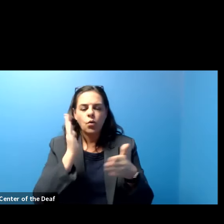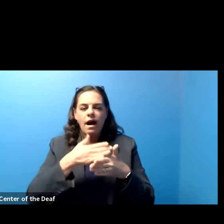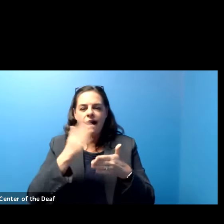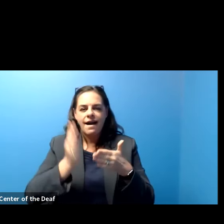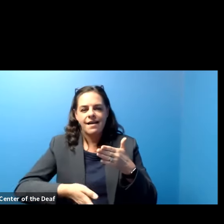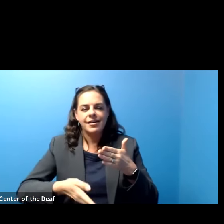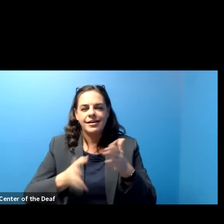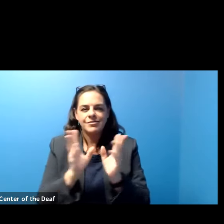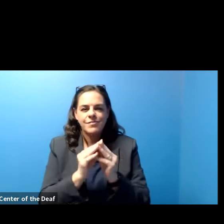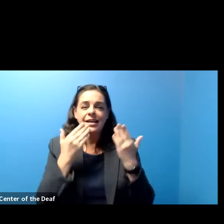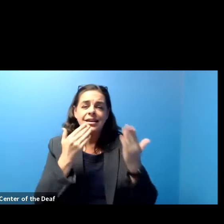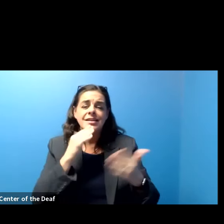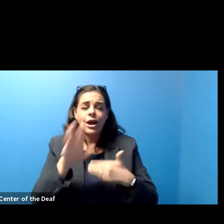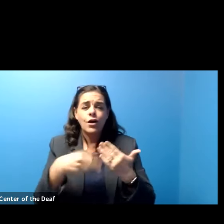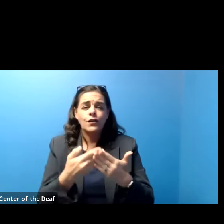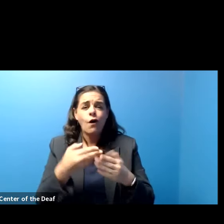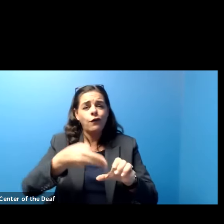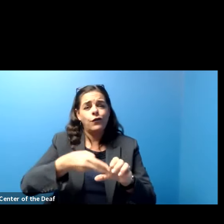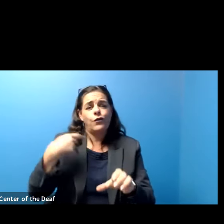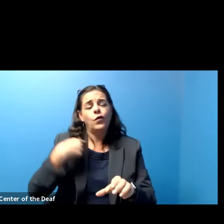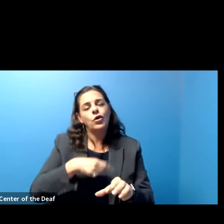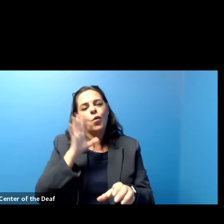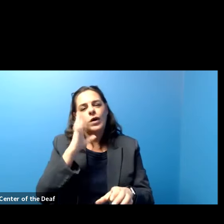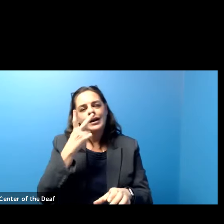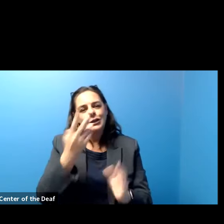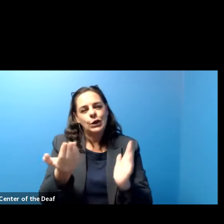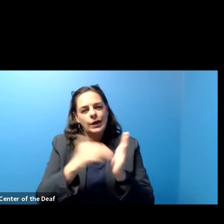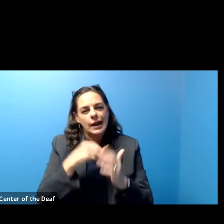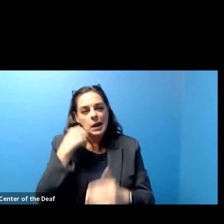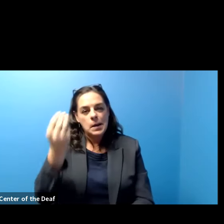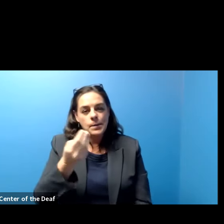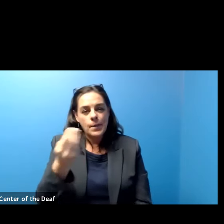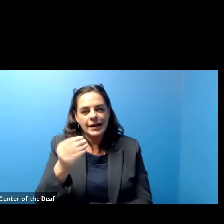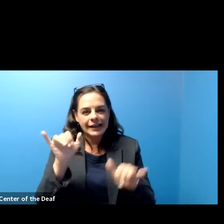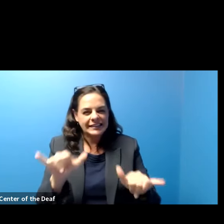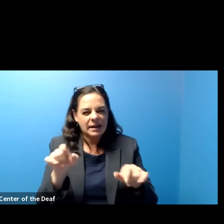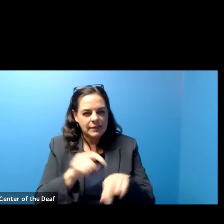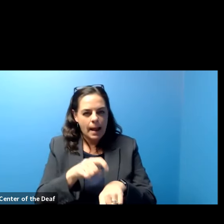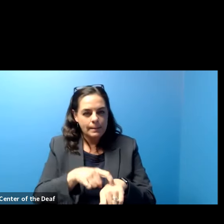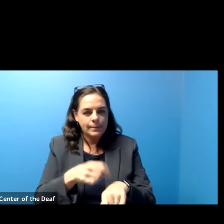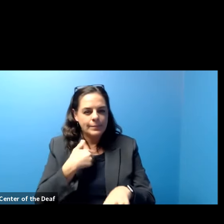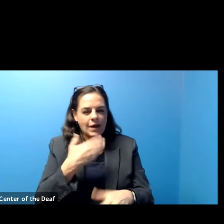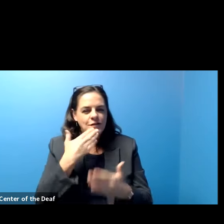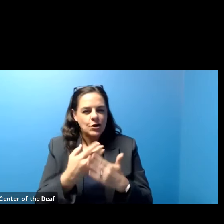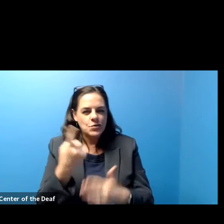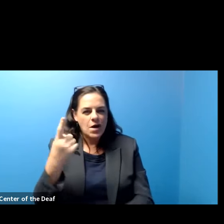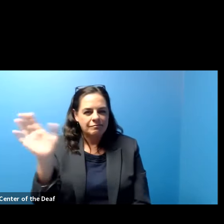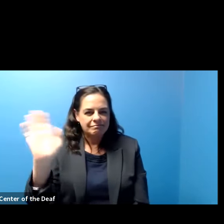briefing. Thank you all for joining us, and we will see you again on Monday at the same time. Have a good one.